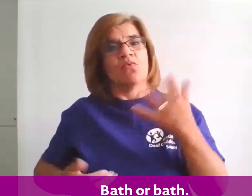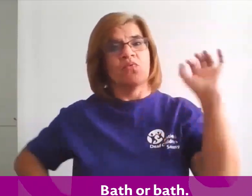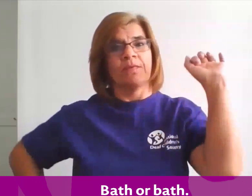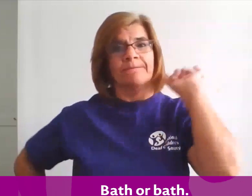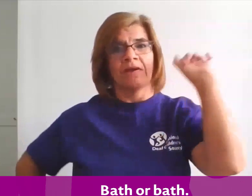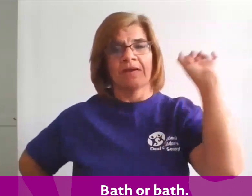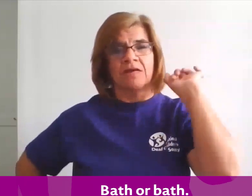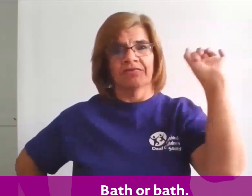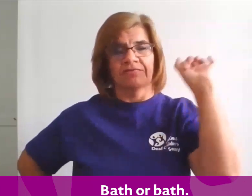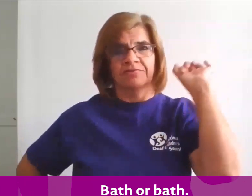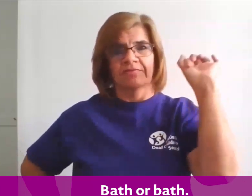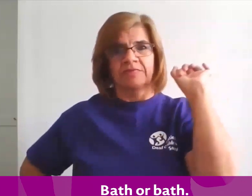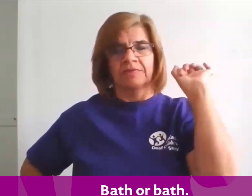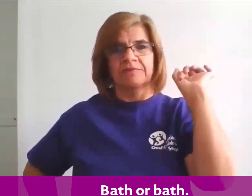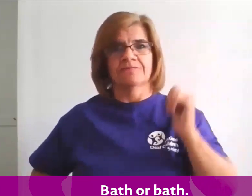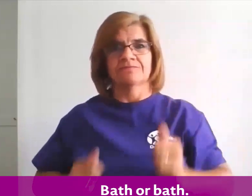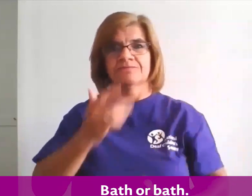Bath or bath.